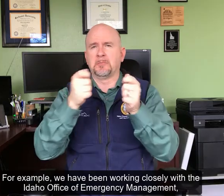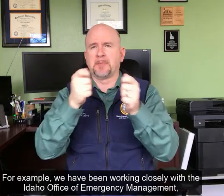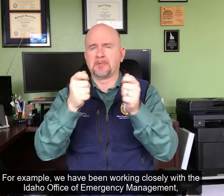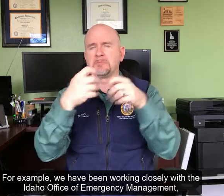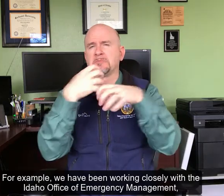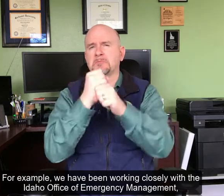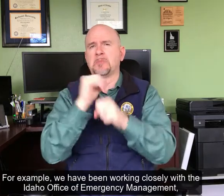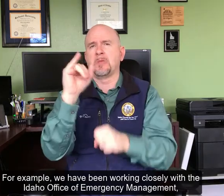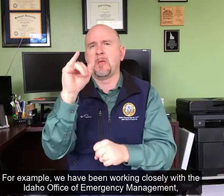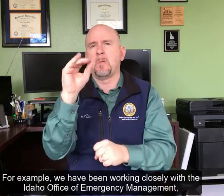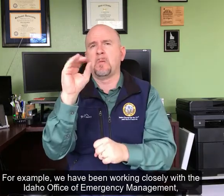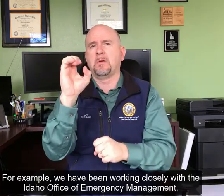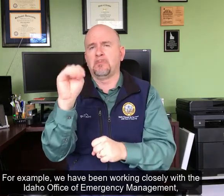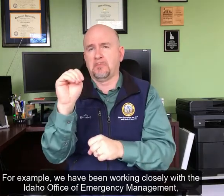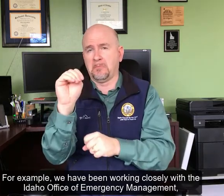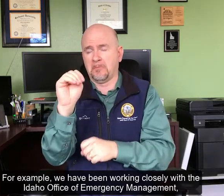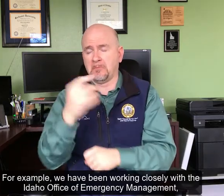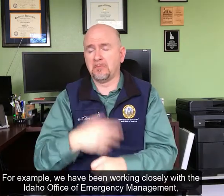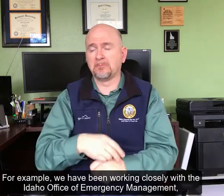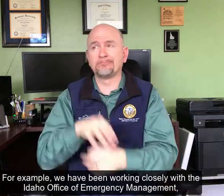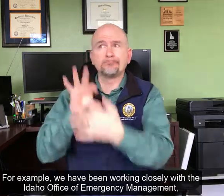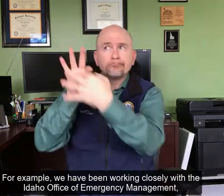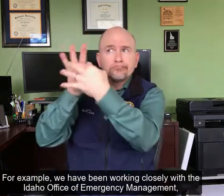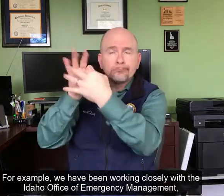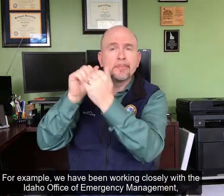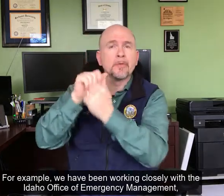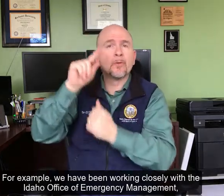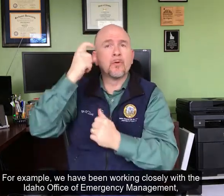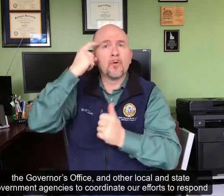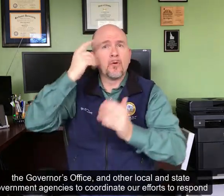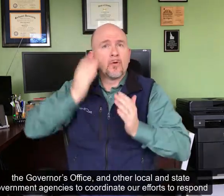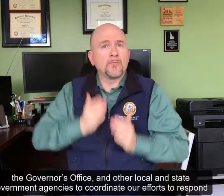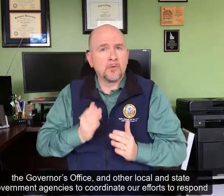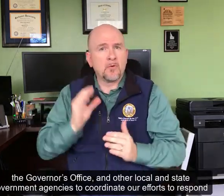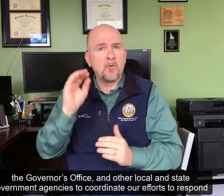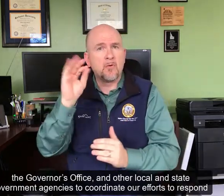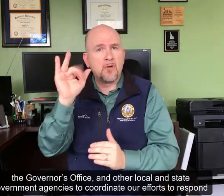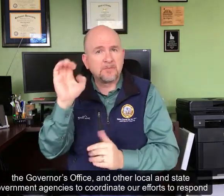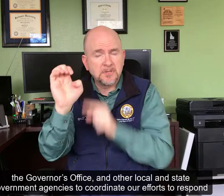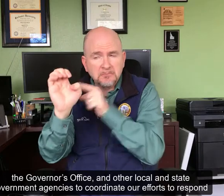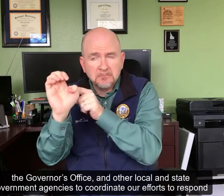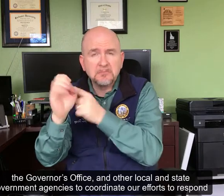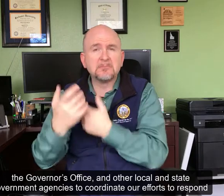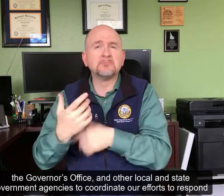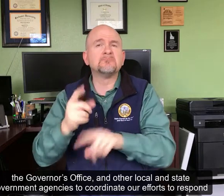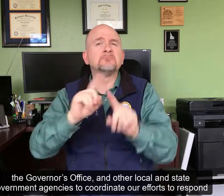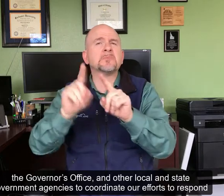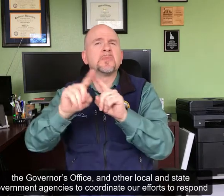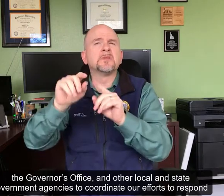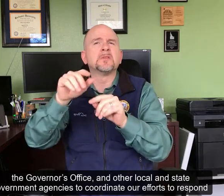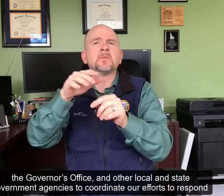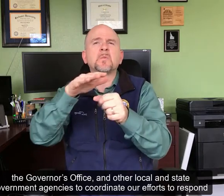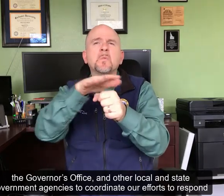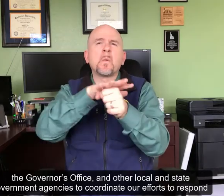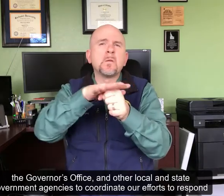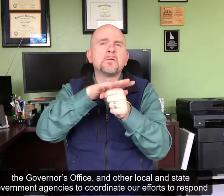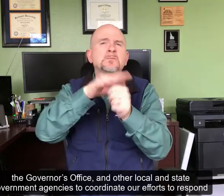have been working closely with the Idaho Office of Emergency Management, the Governor's Office, and other local and state government agencies